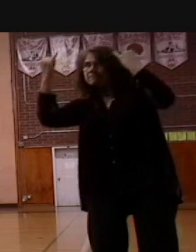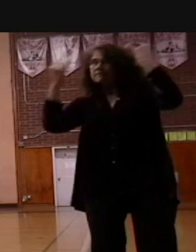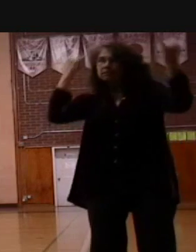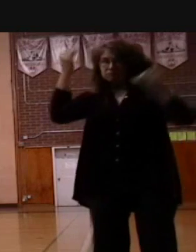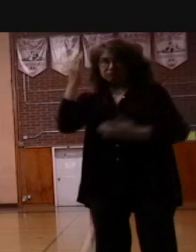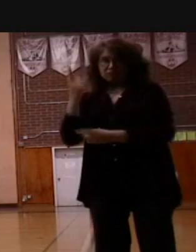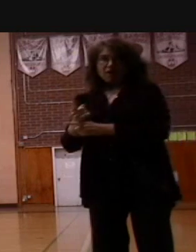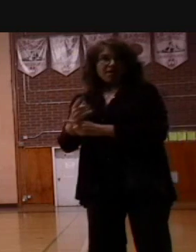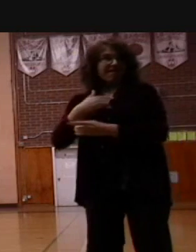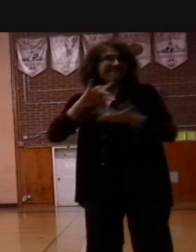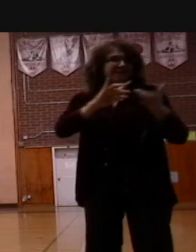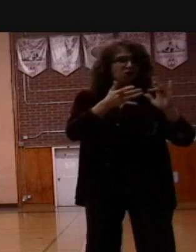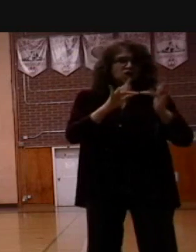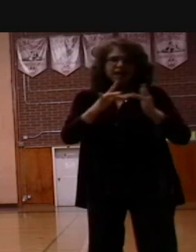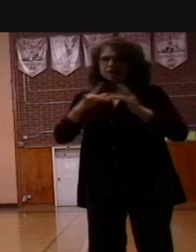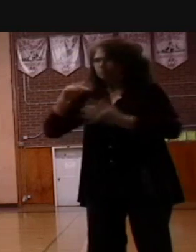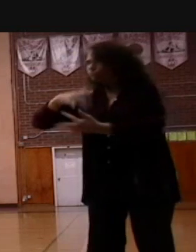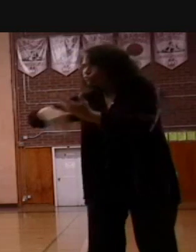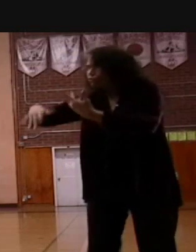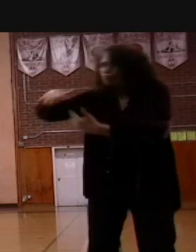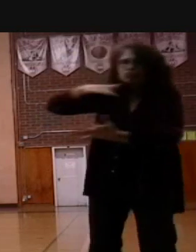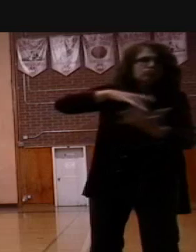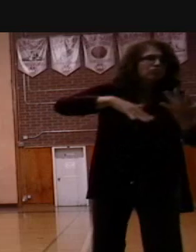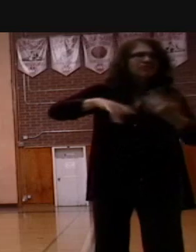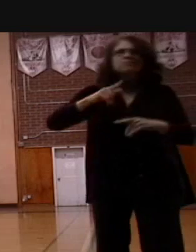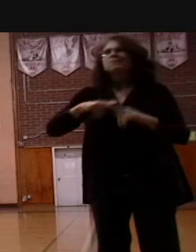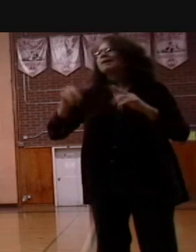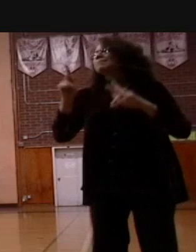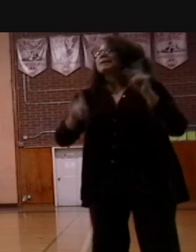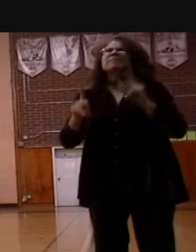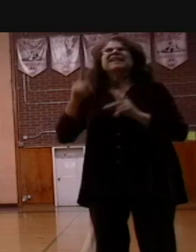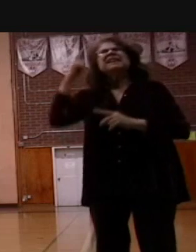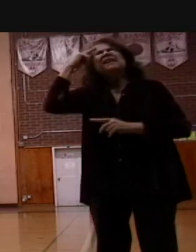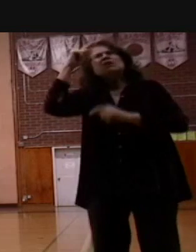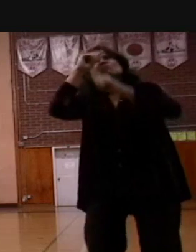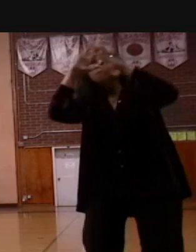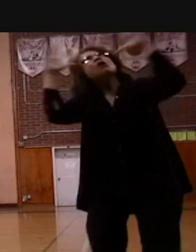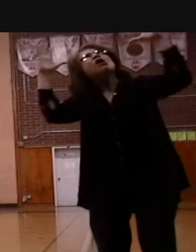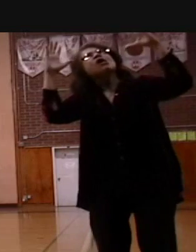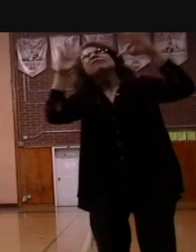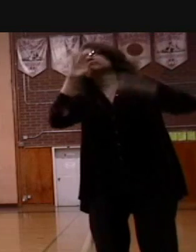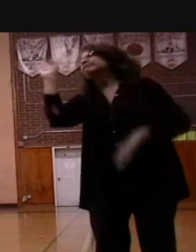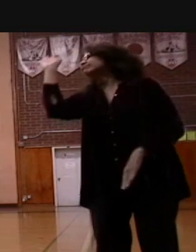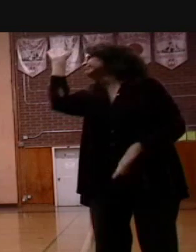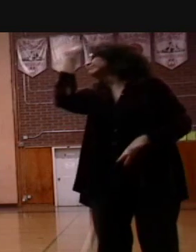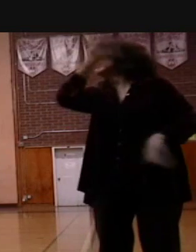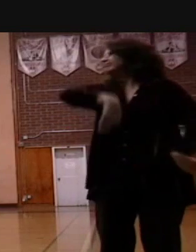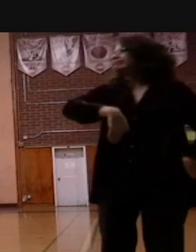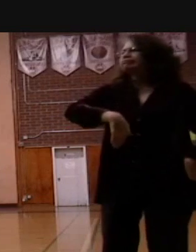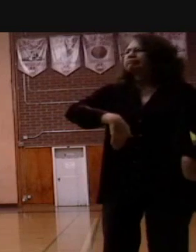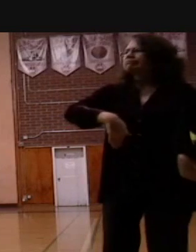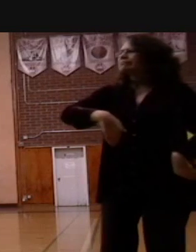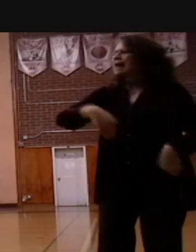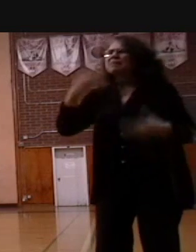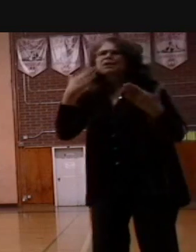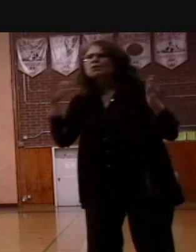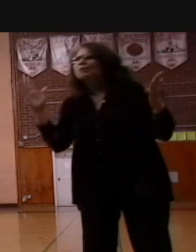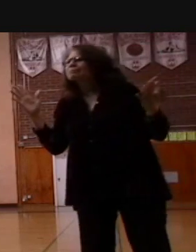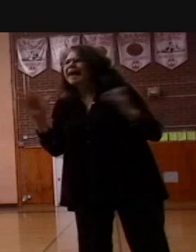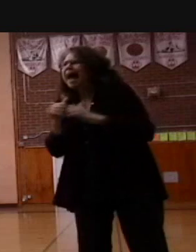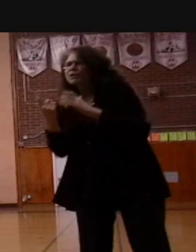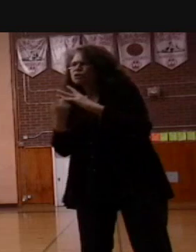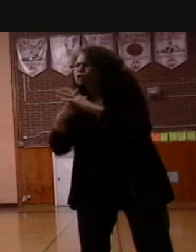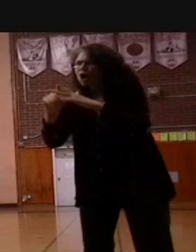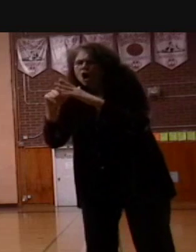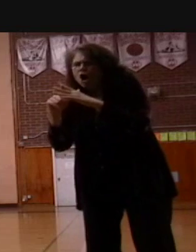networking, there are a lot of reasons why people don't want to try their ideas. They either don't know where to start, they don't have the money they